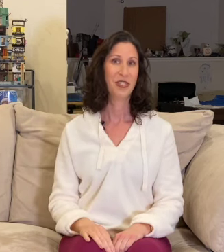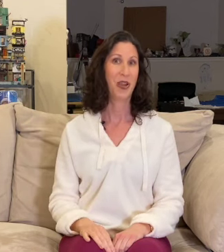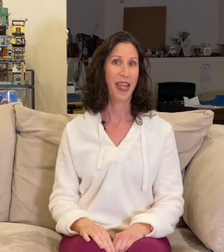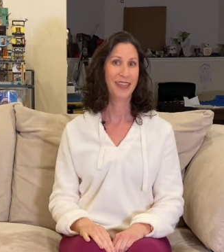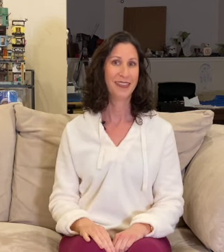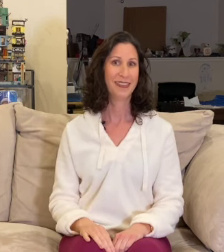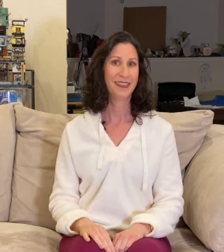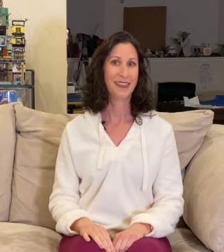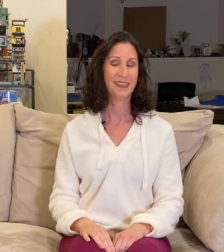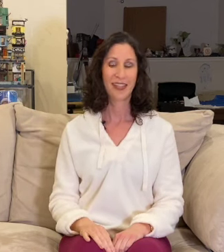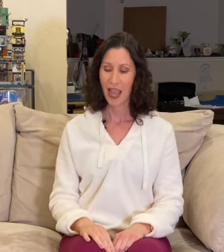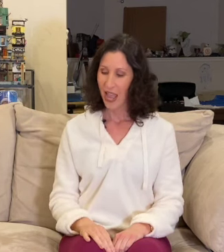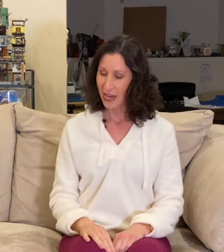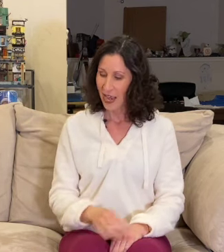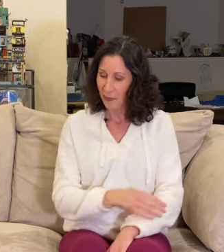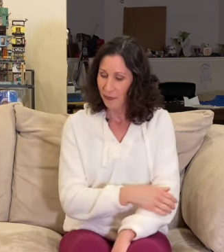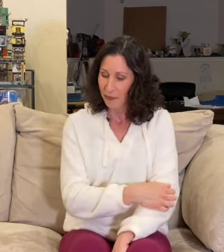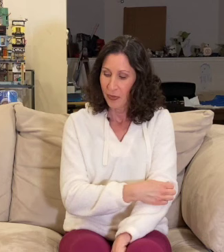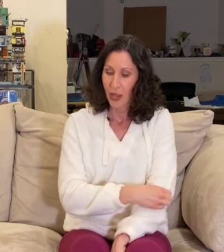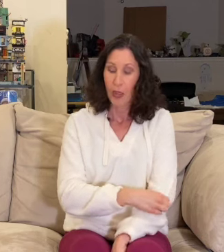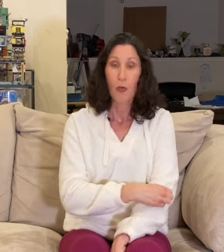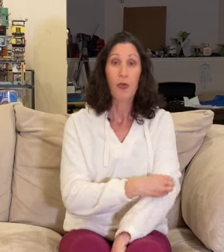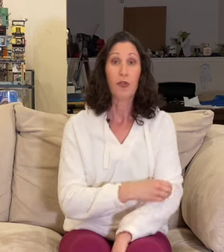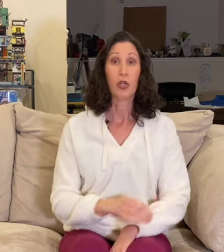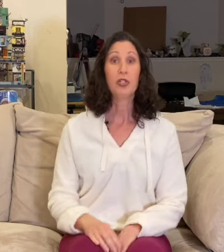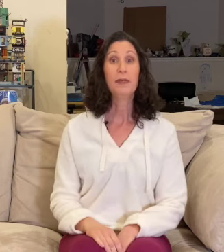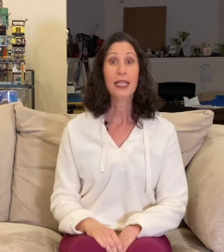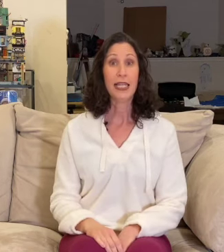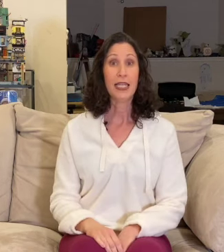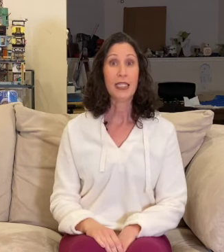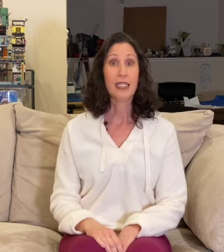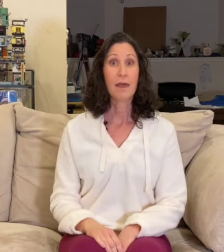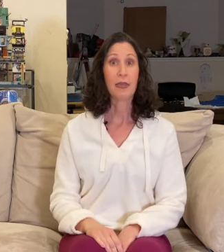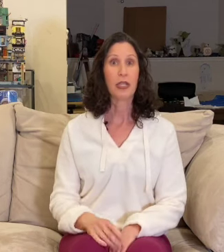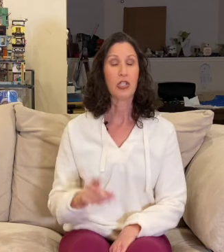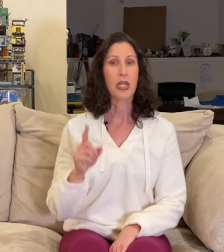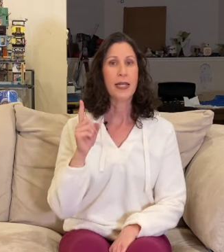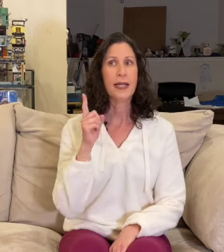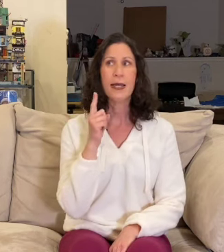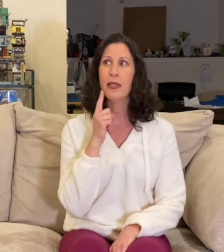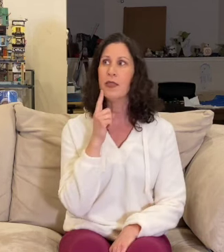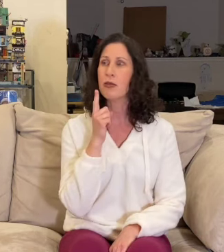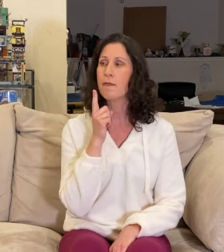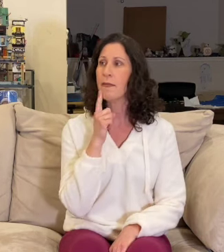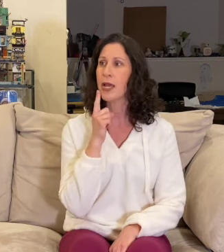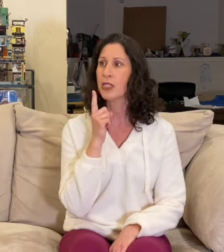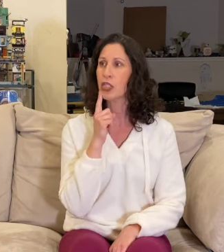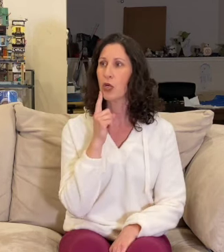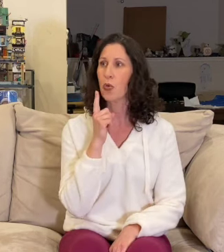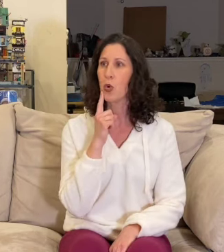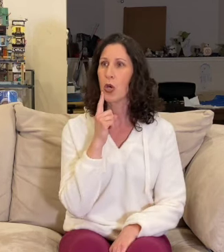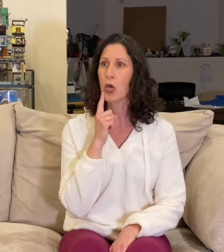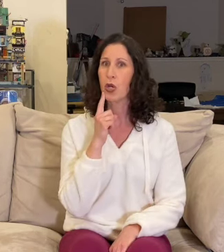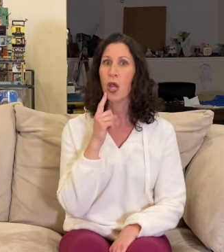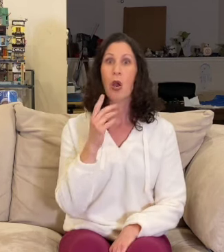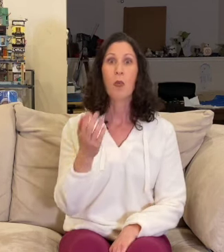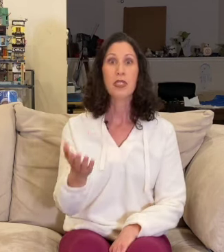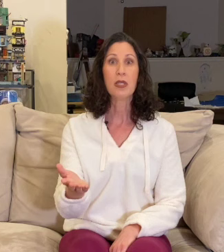try it. Now, we've learned please, but there's another magic word. When